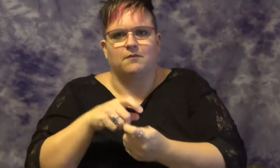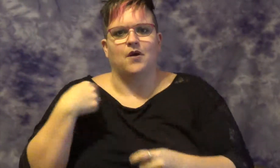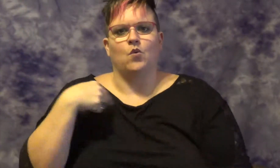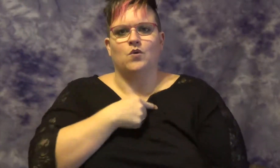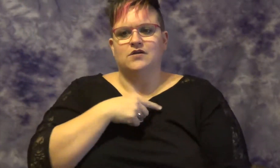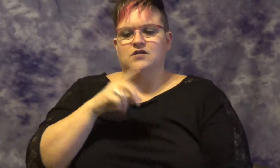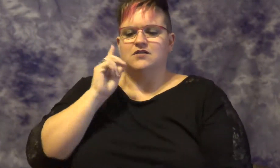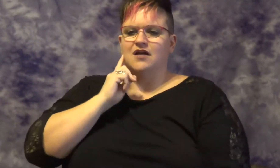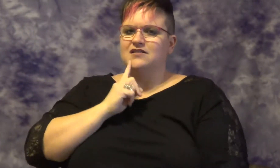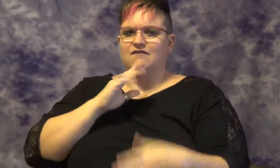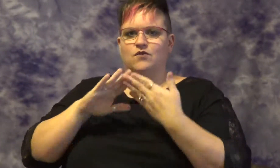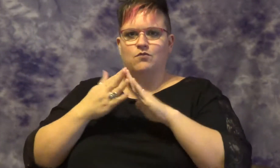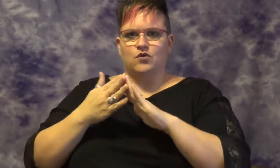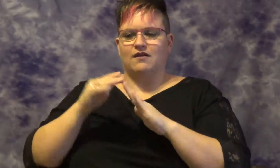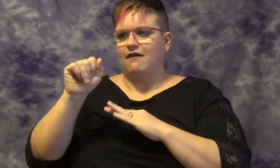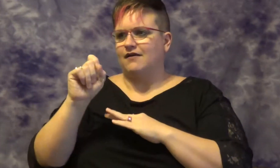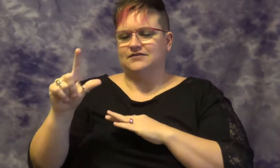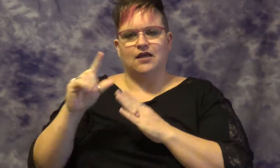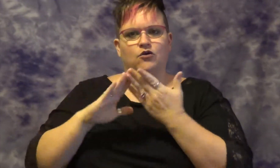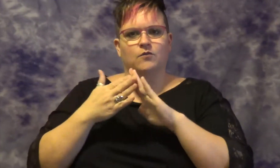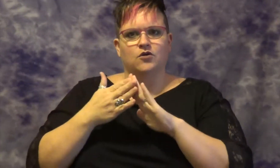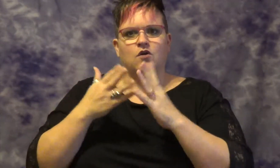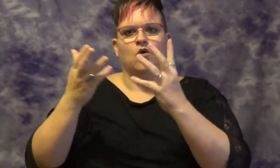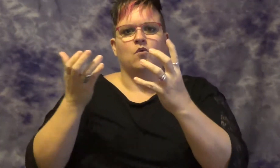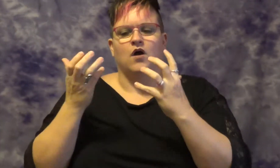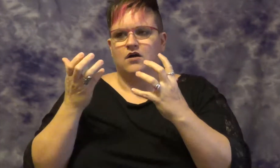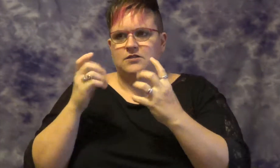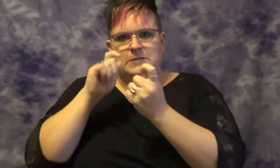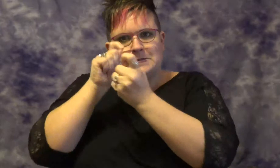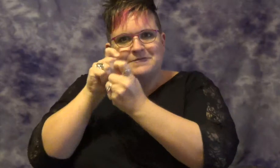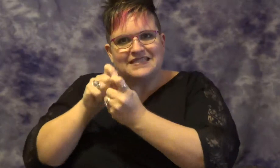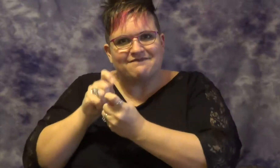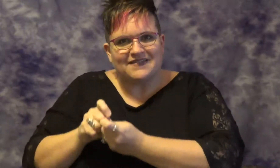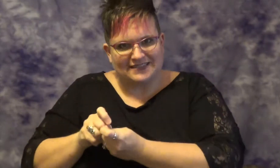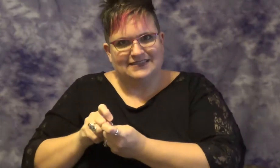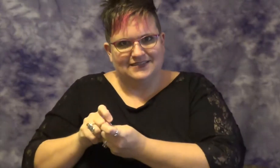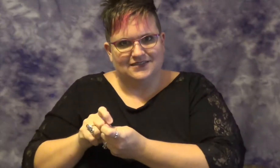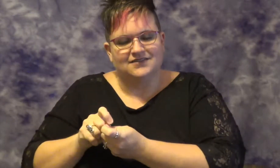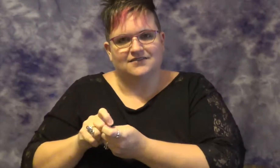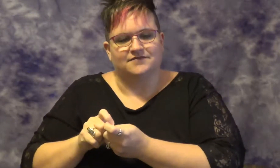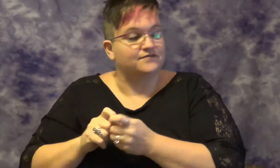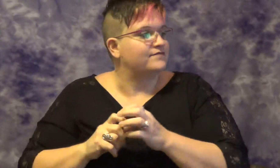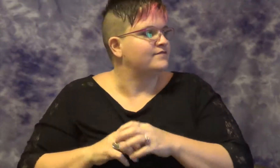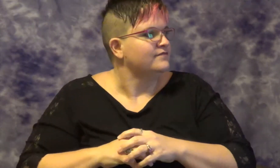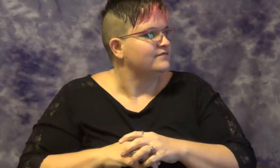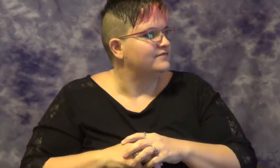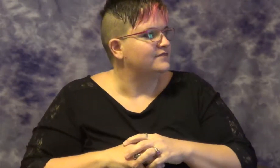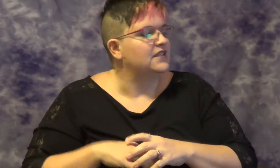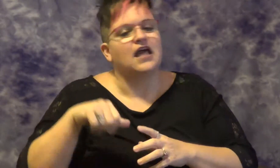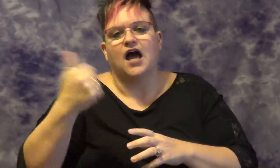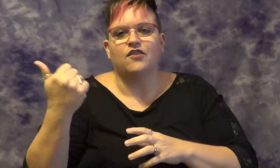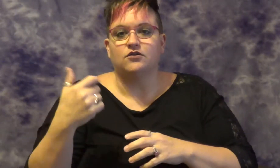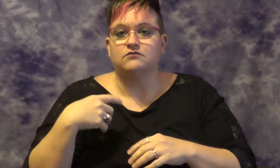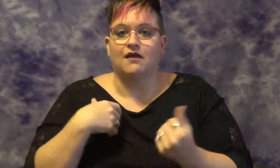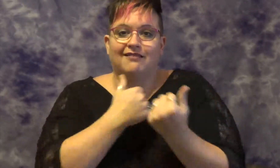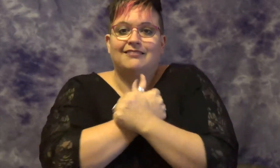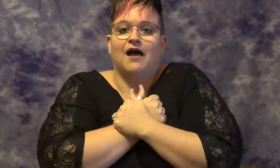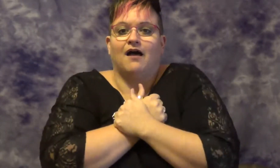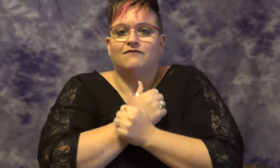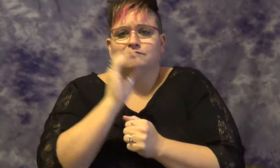can't specify or give me enough details. In the deaf community, they prefer to have all that detail-oriented